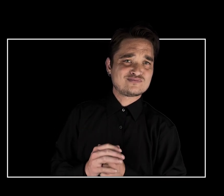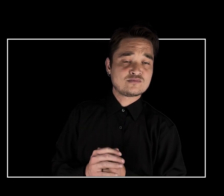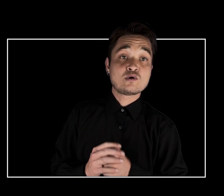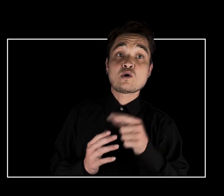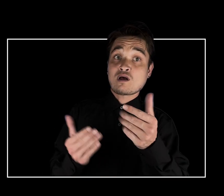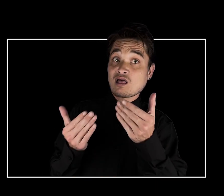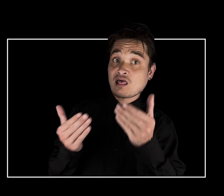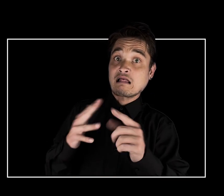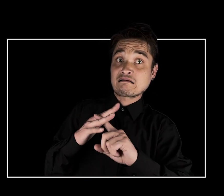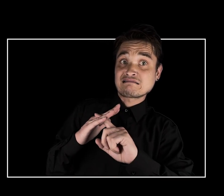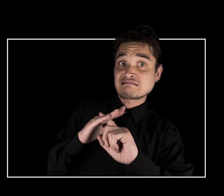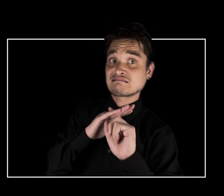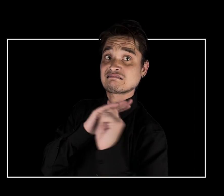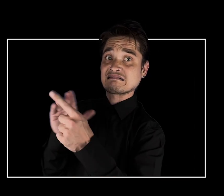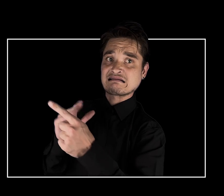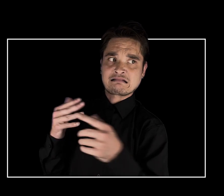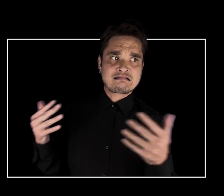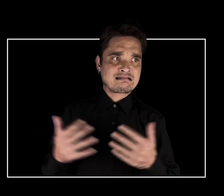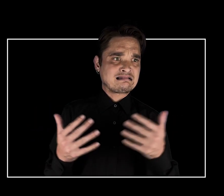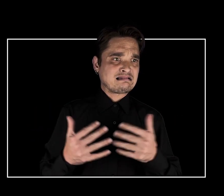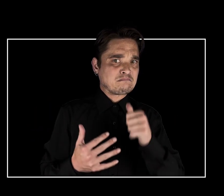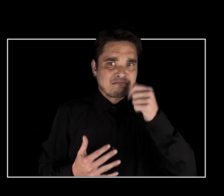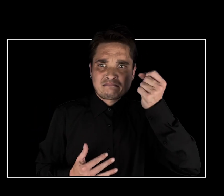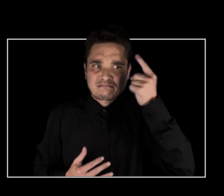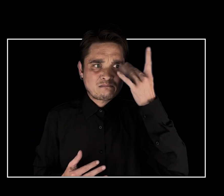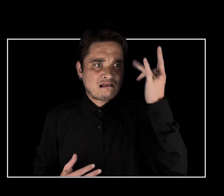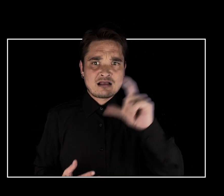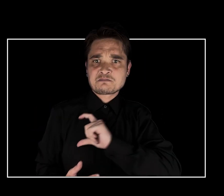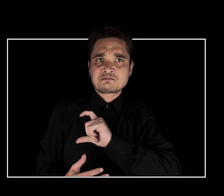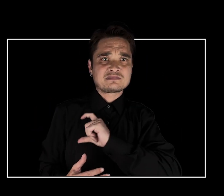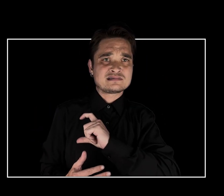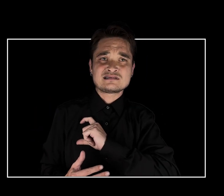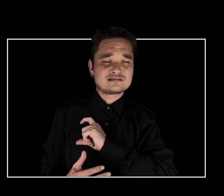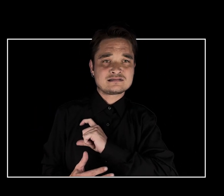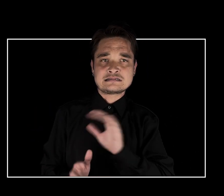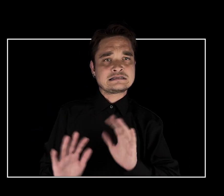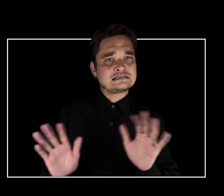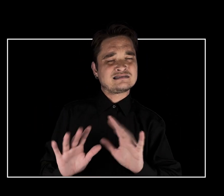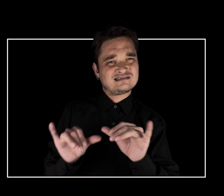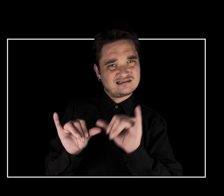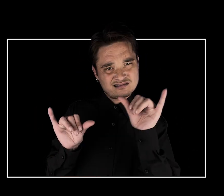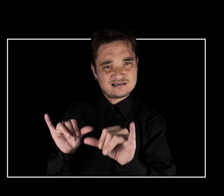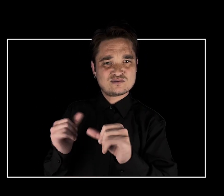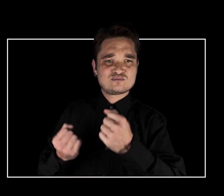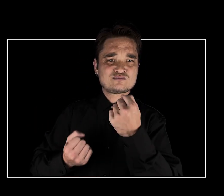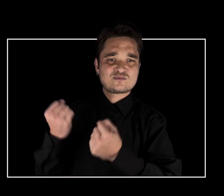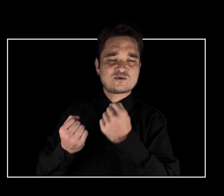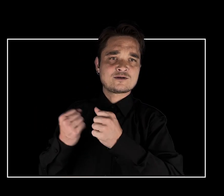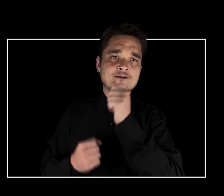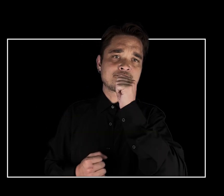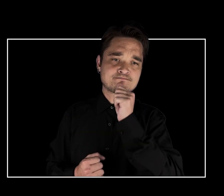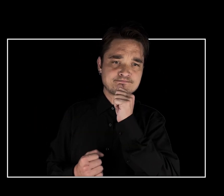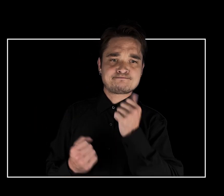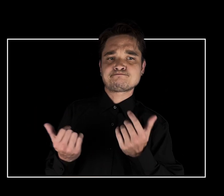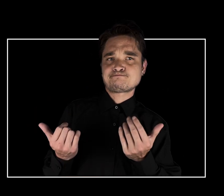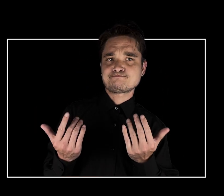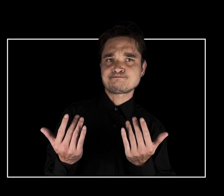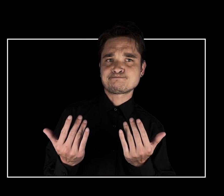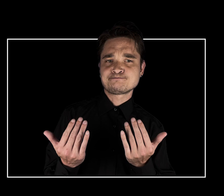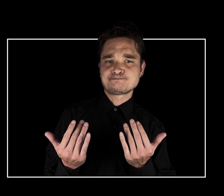Do not run away from the police officer, even if you are scared or don't understand why you have been